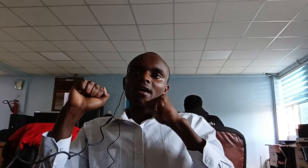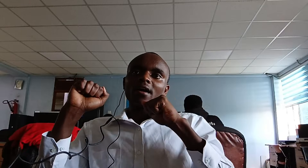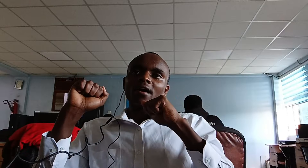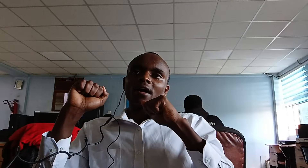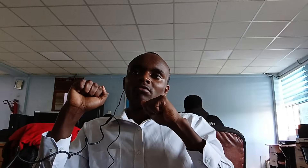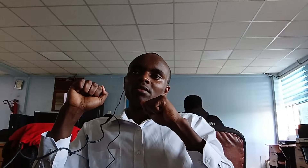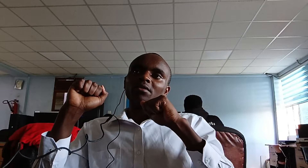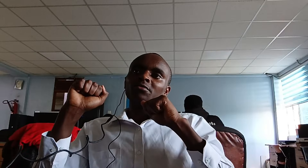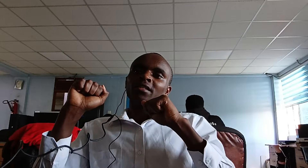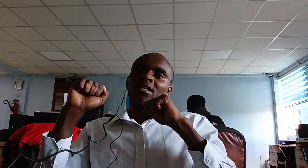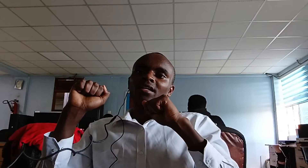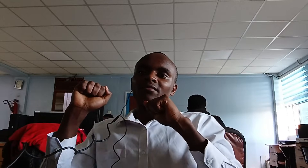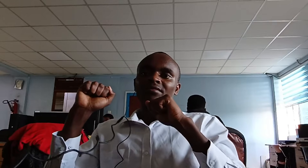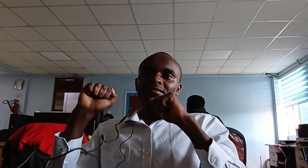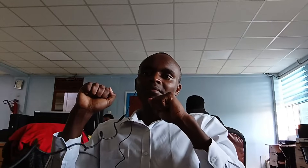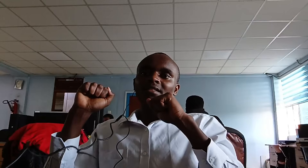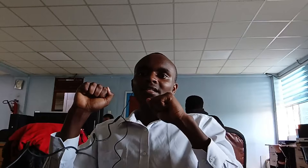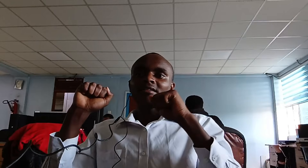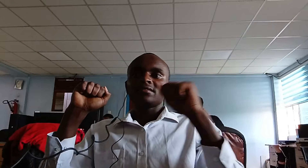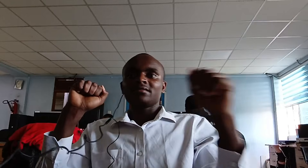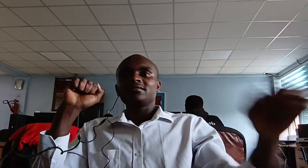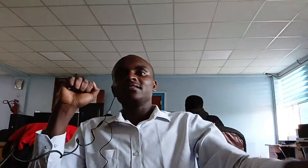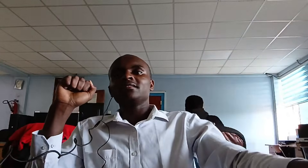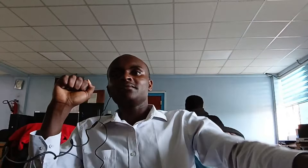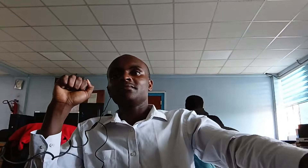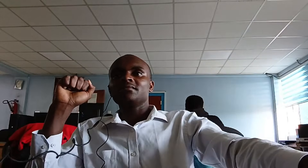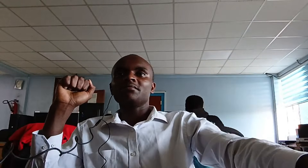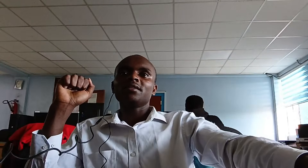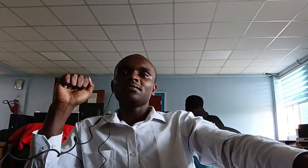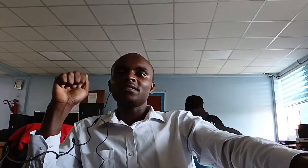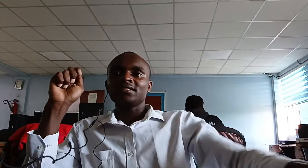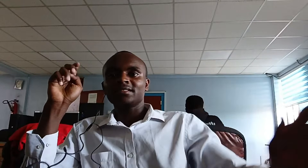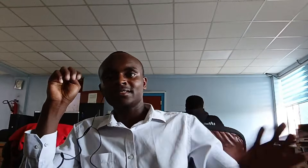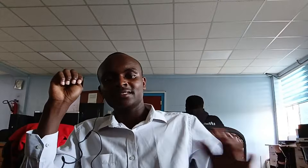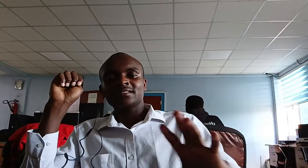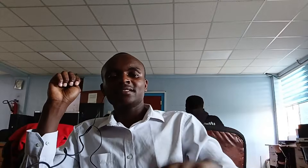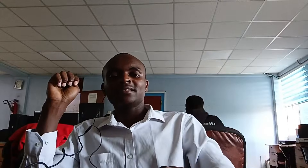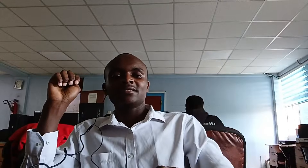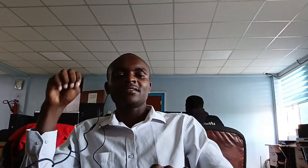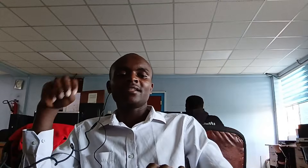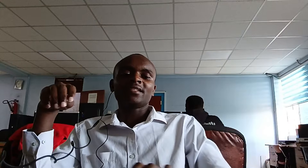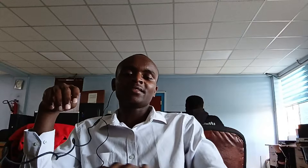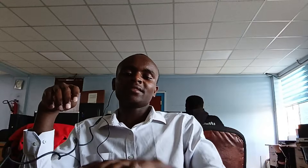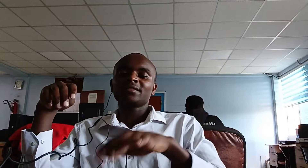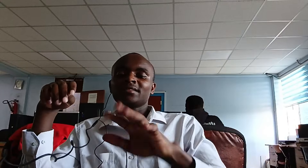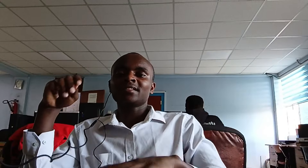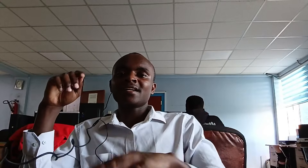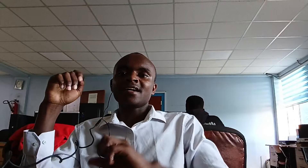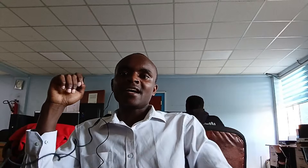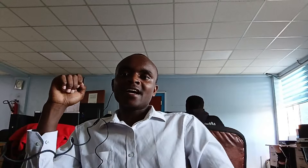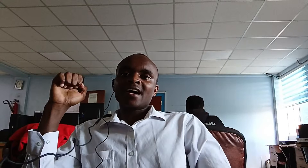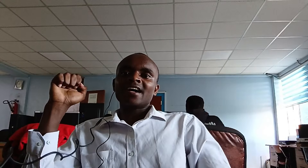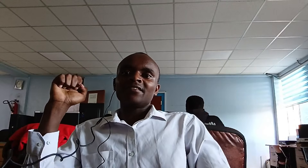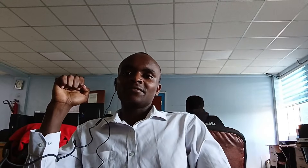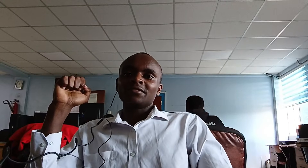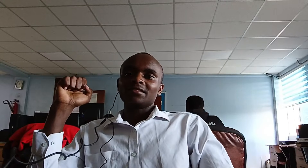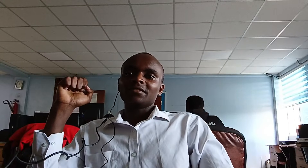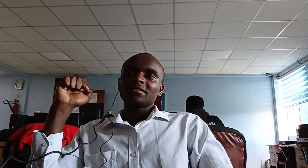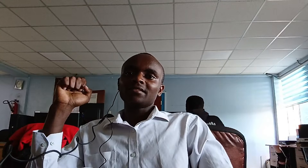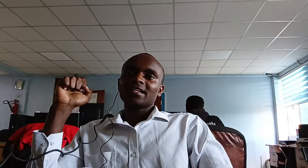I was about to end the live, but now Merudi. Okay, I have to continue.